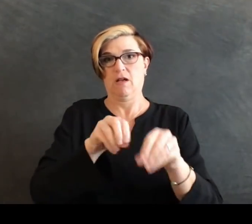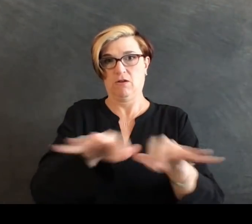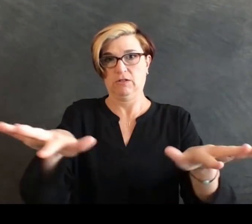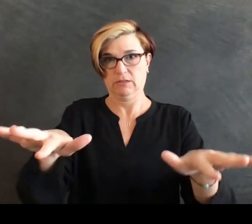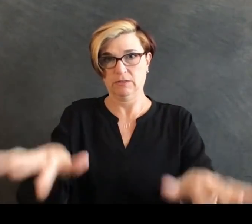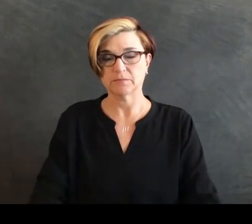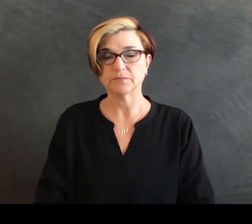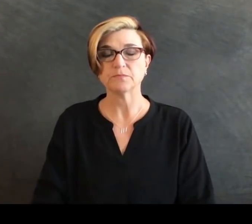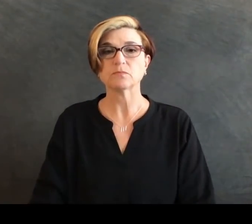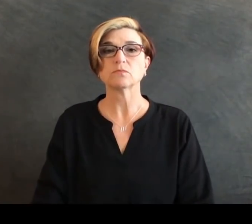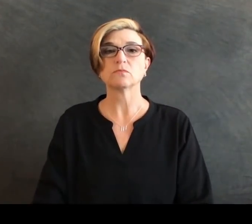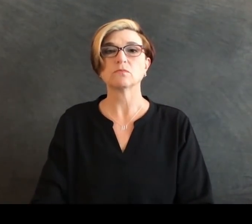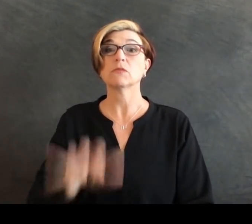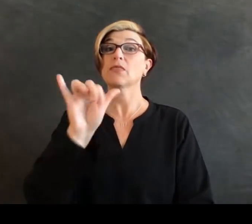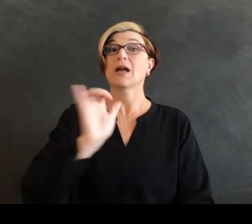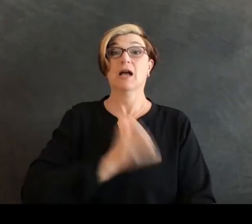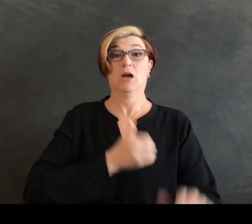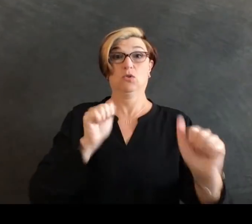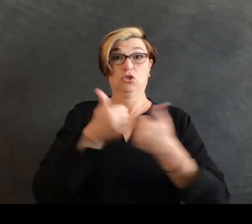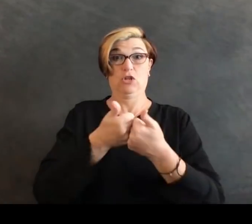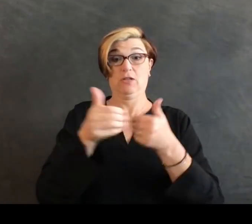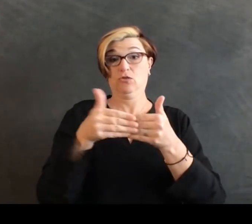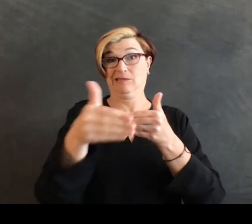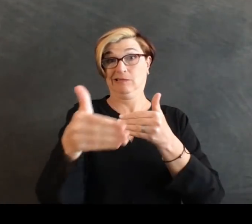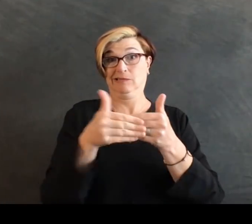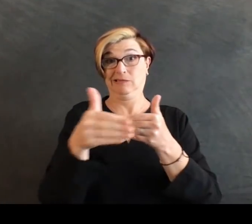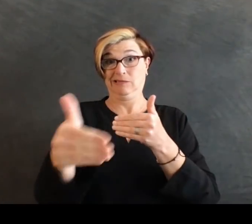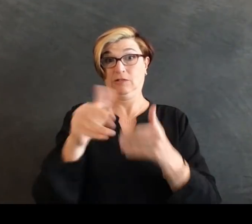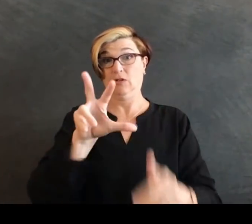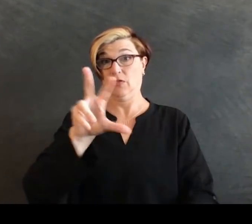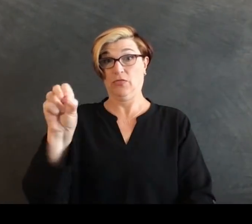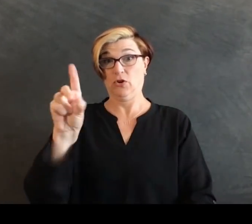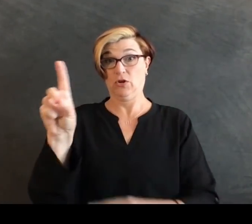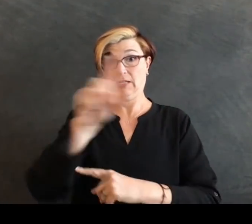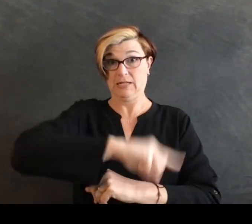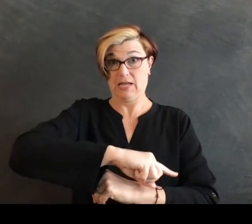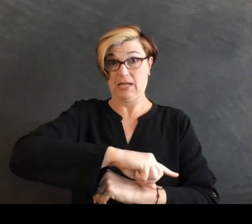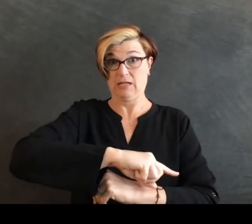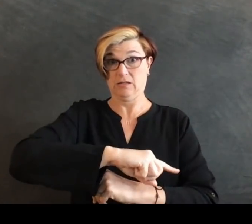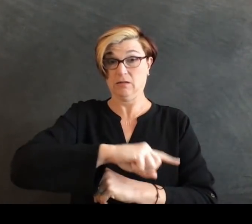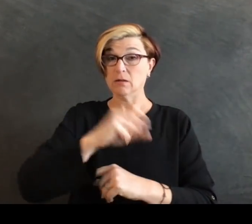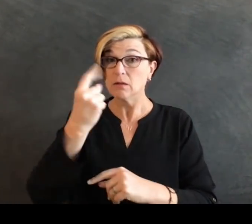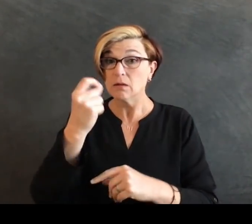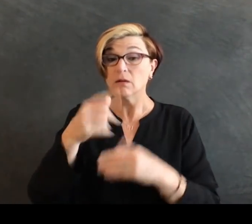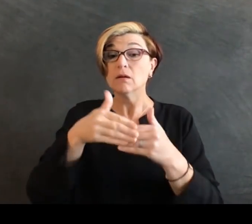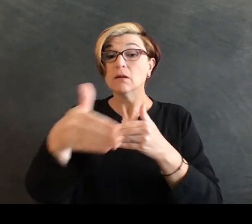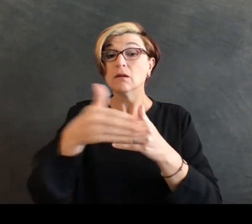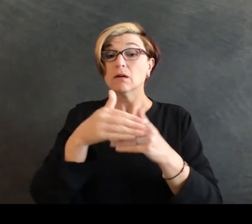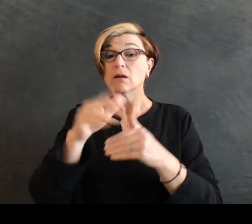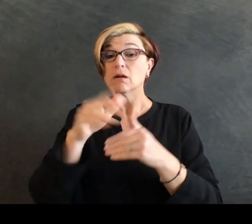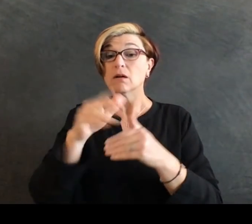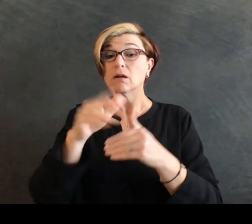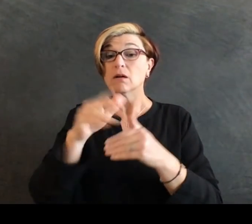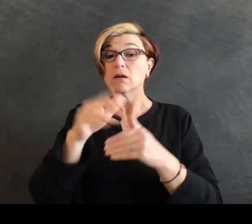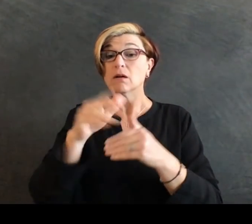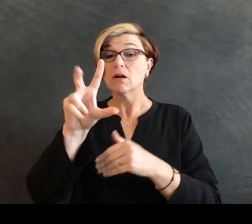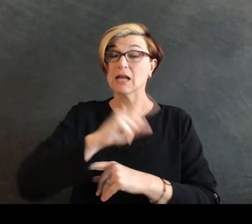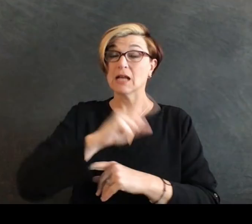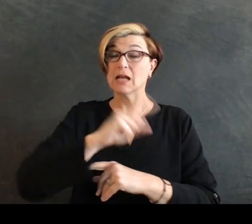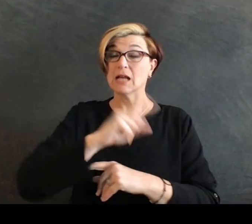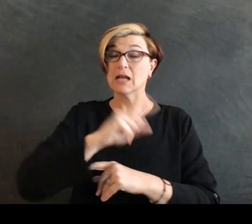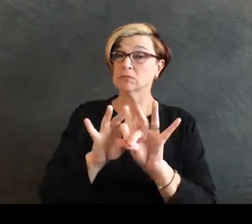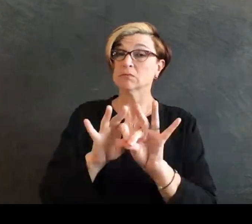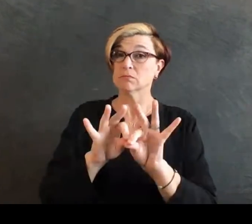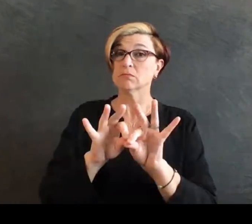30 days, and this is a very vital 30 days. We're sort of putting it all on the line. This